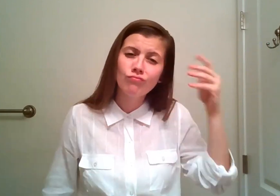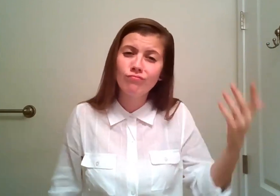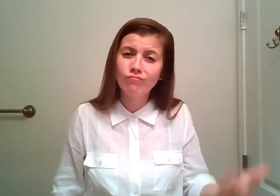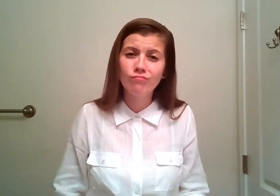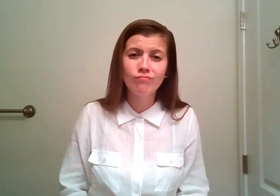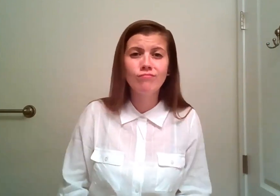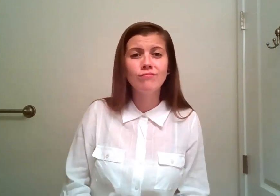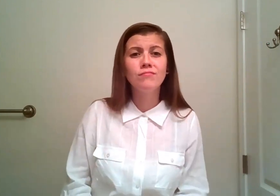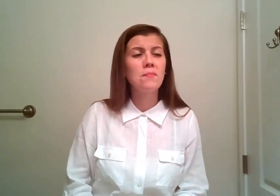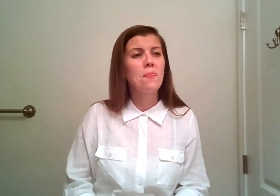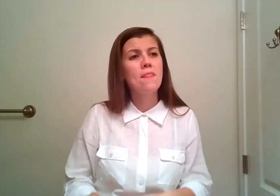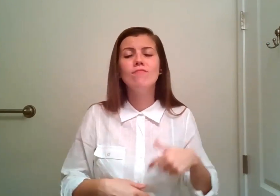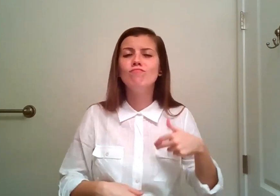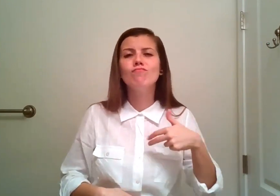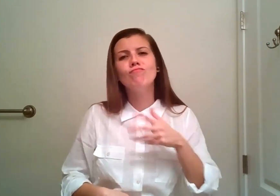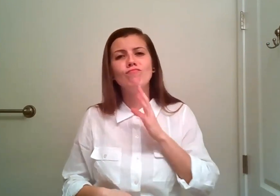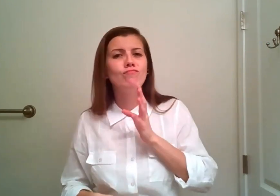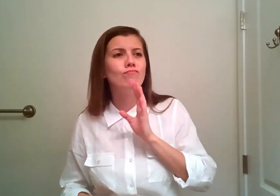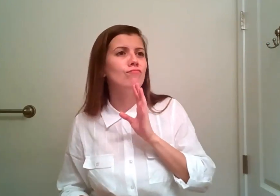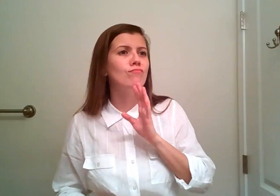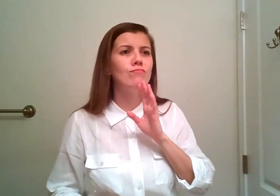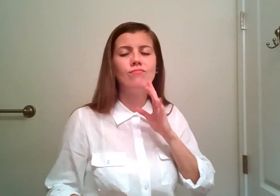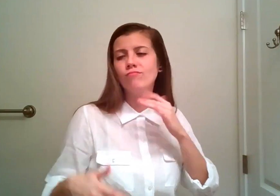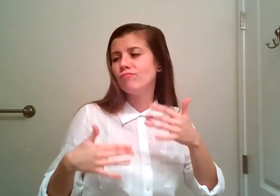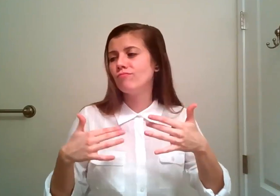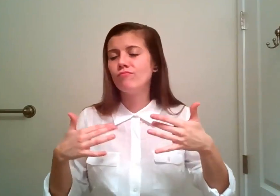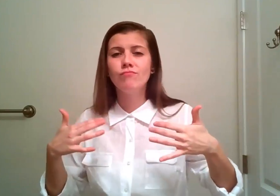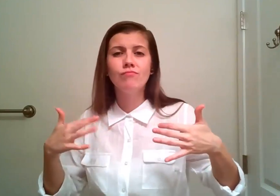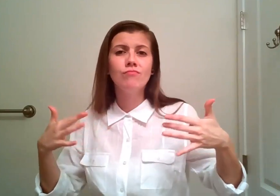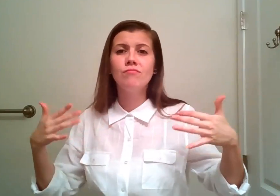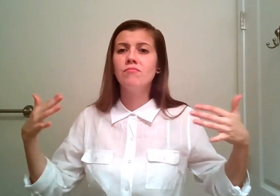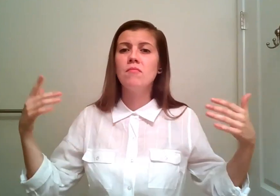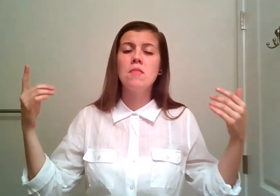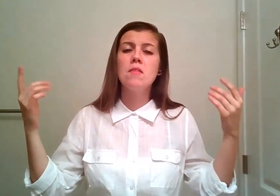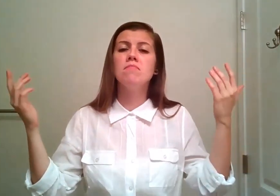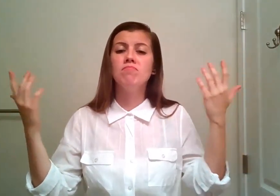I continued to use my voice and to talk and go on with my life as normal.